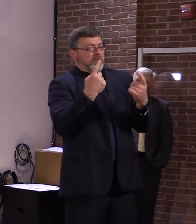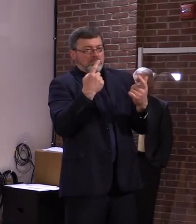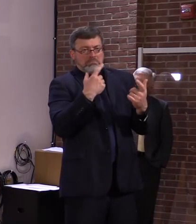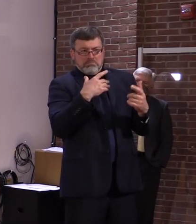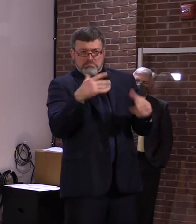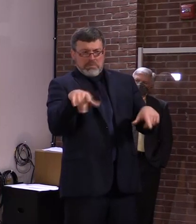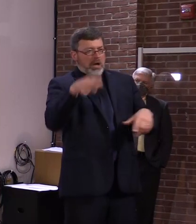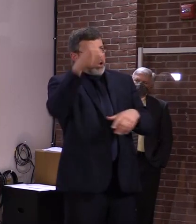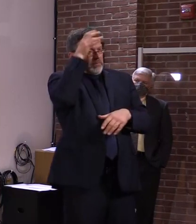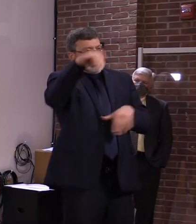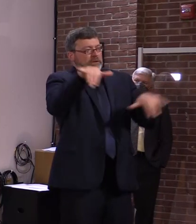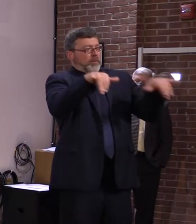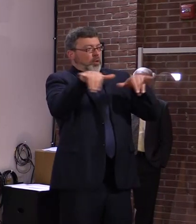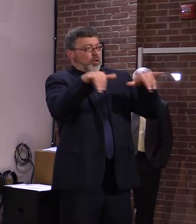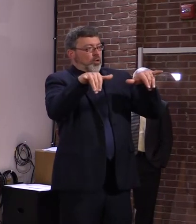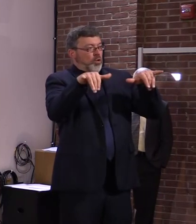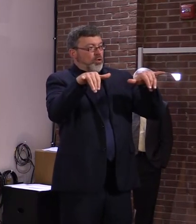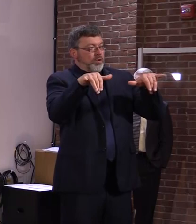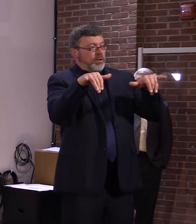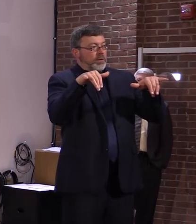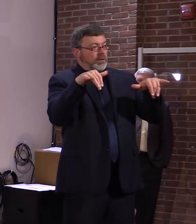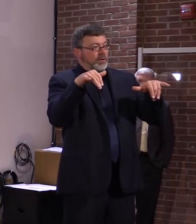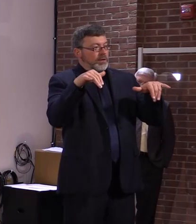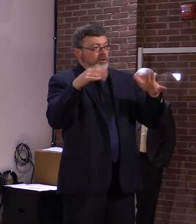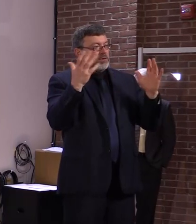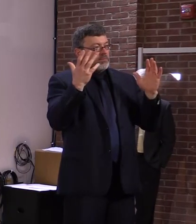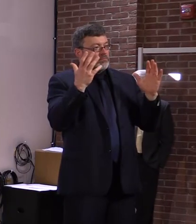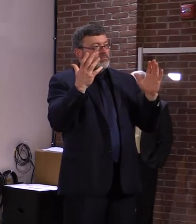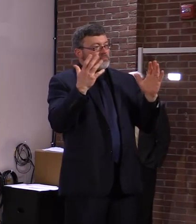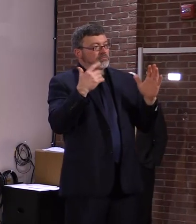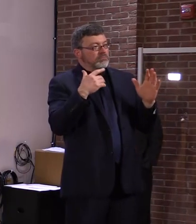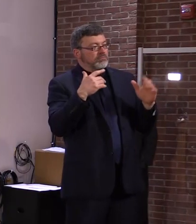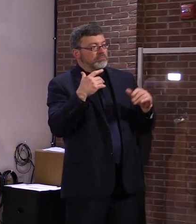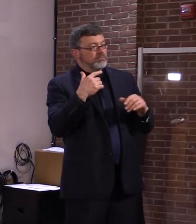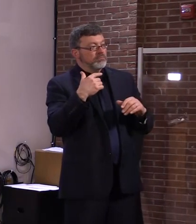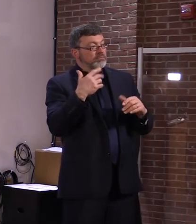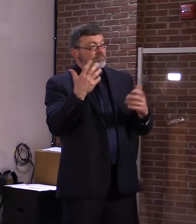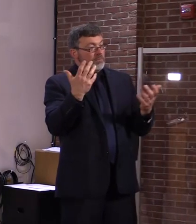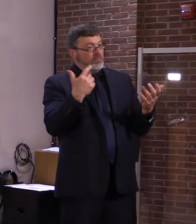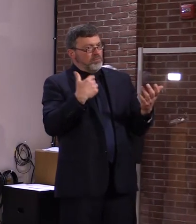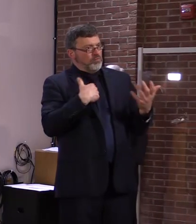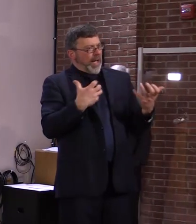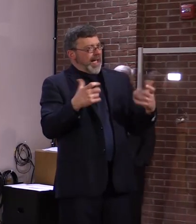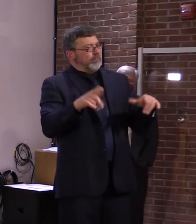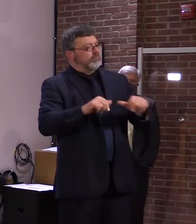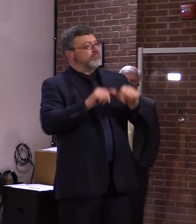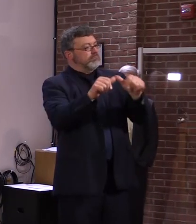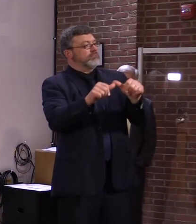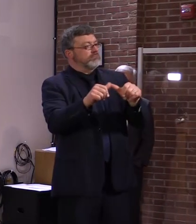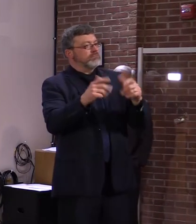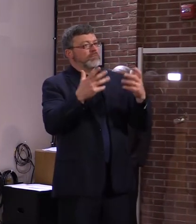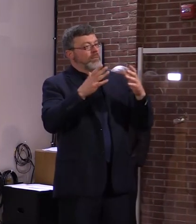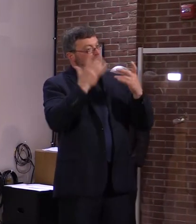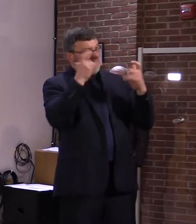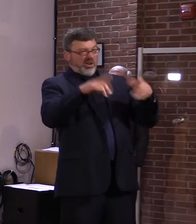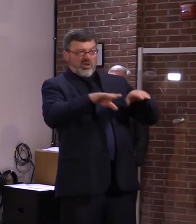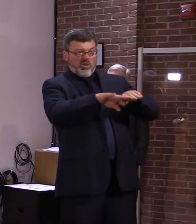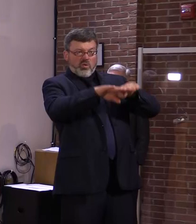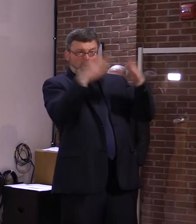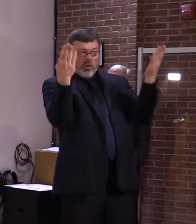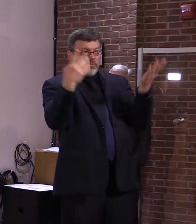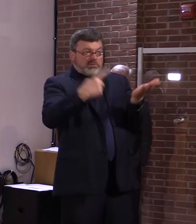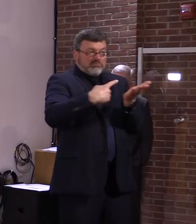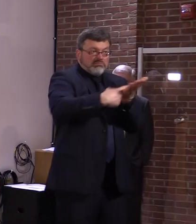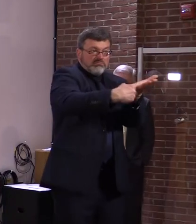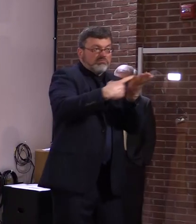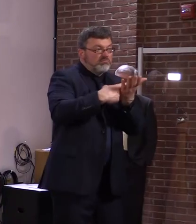time. But we will learn that we want to keep this open, and we want to hear from you, and we want